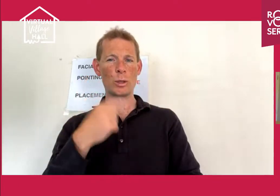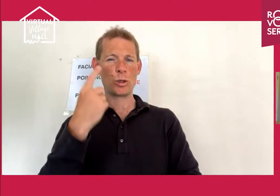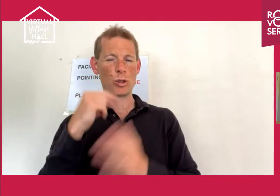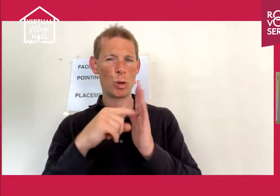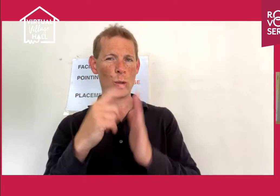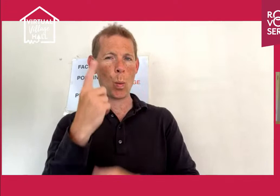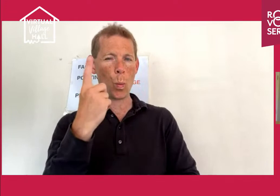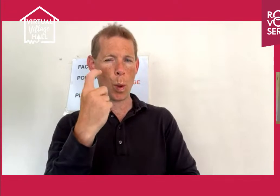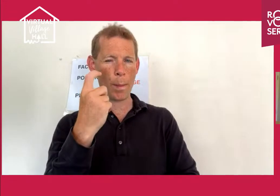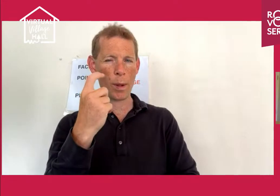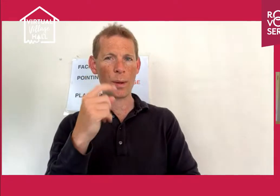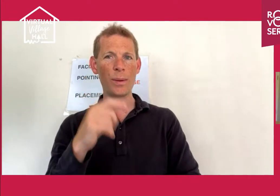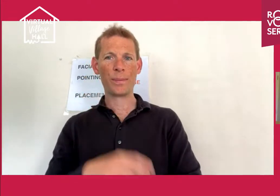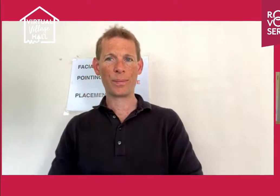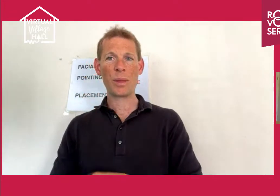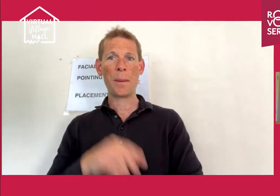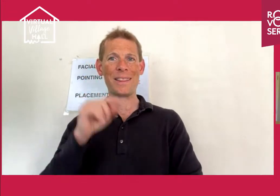Well done.